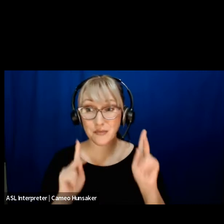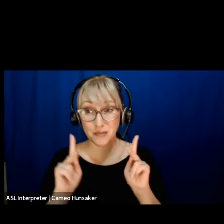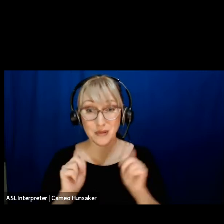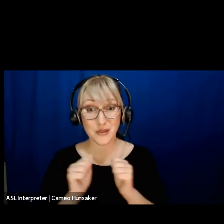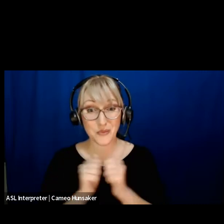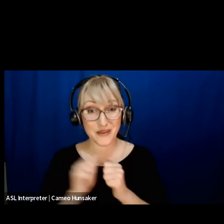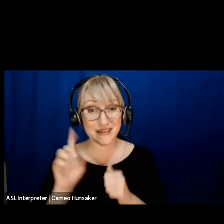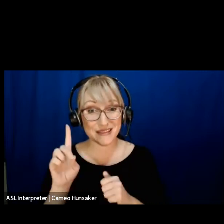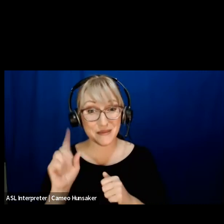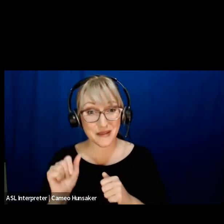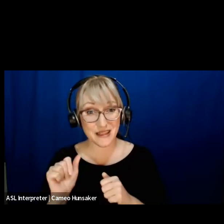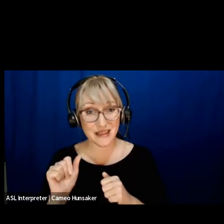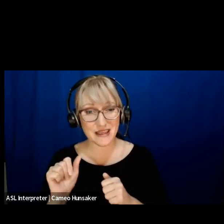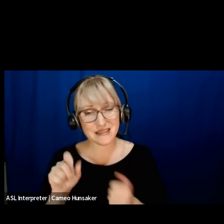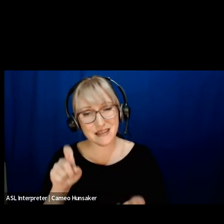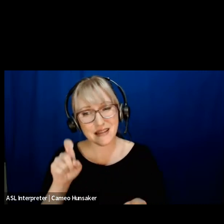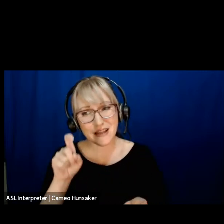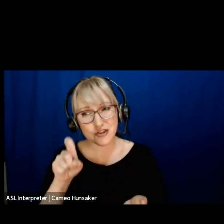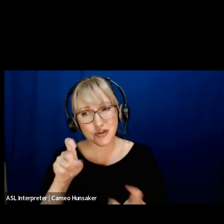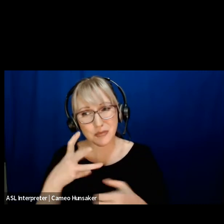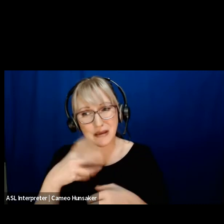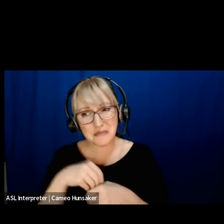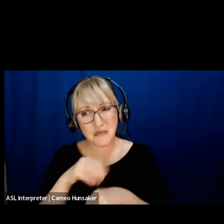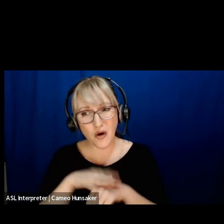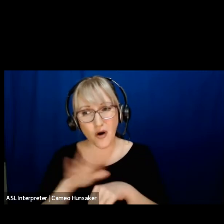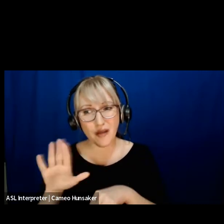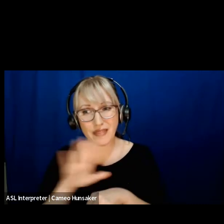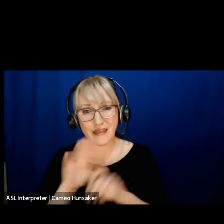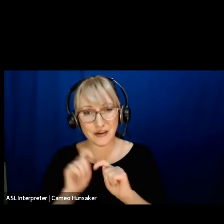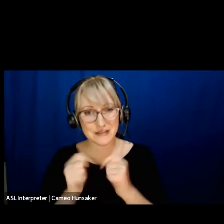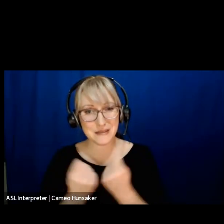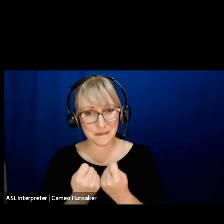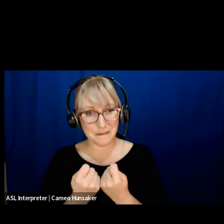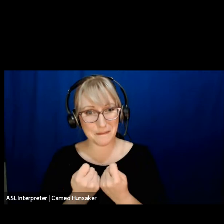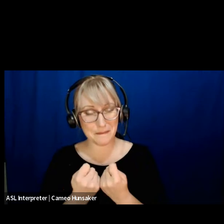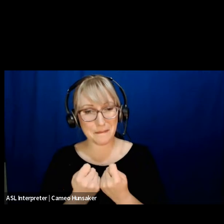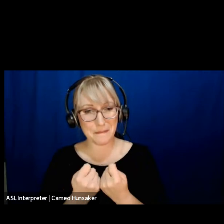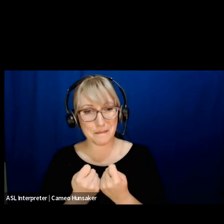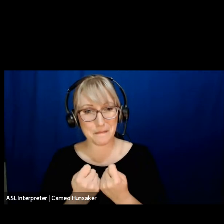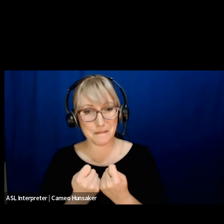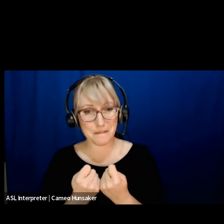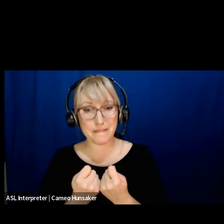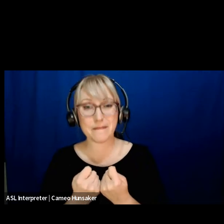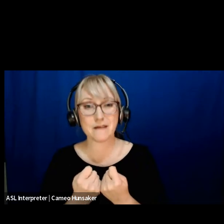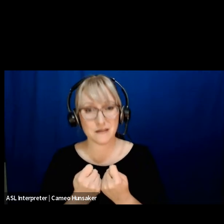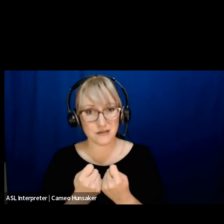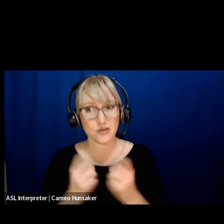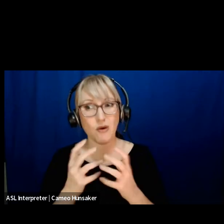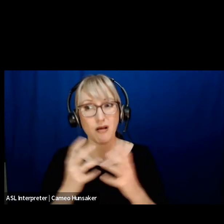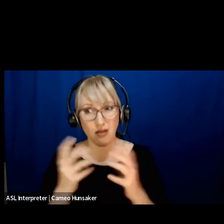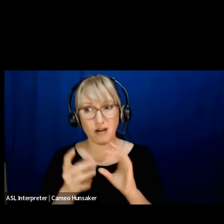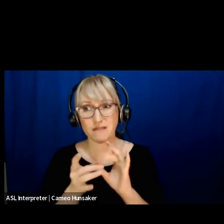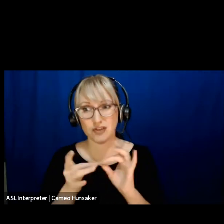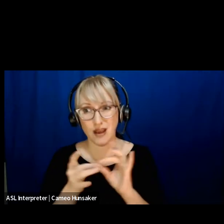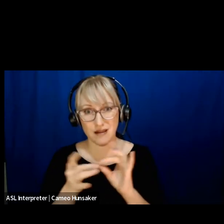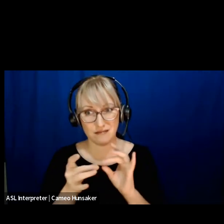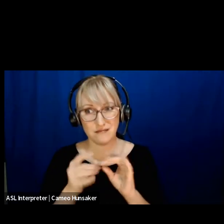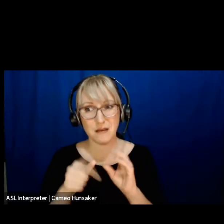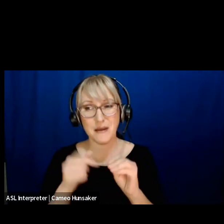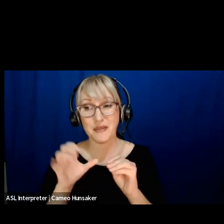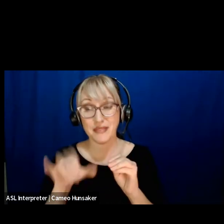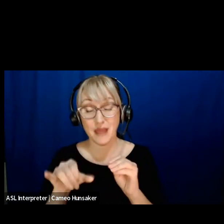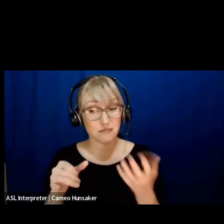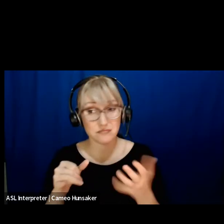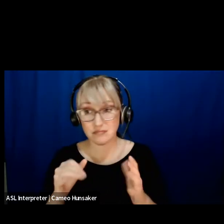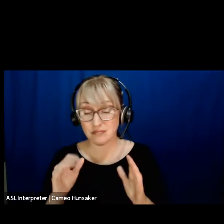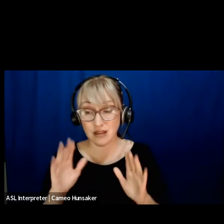disabilities who really should be working on their teams. So I'm getting a lot of chat about that, which is lovely.